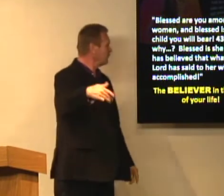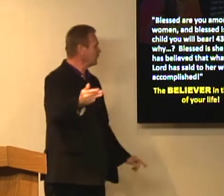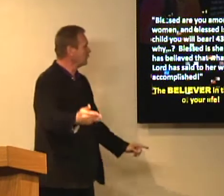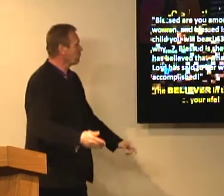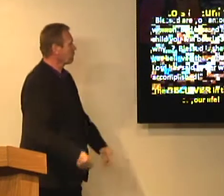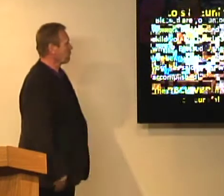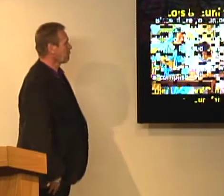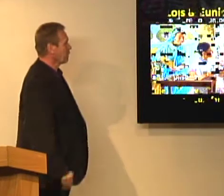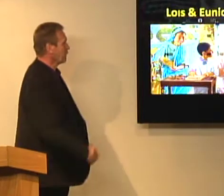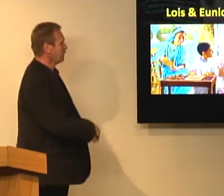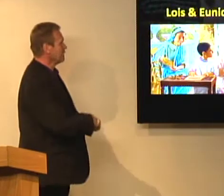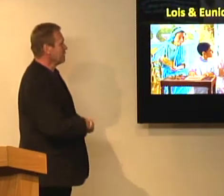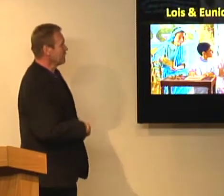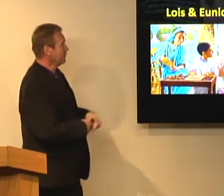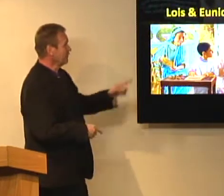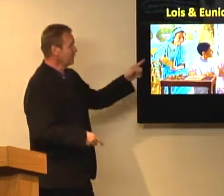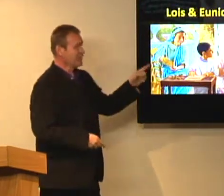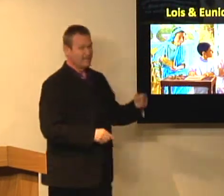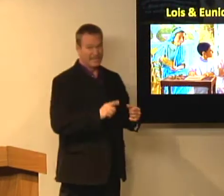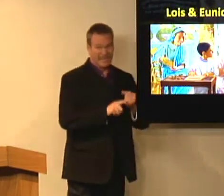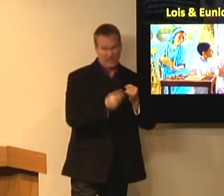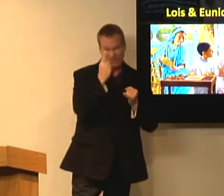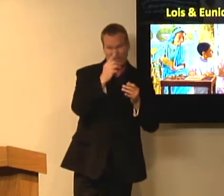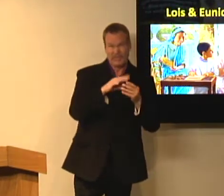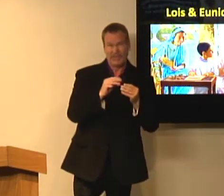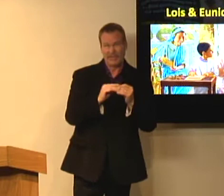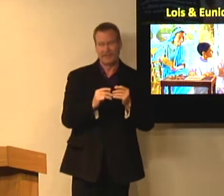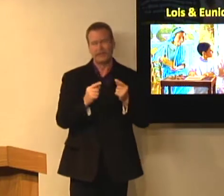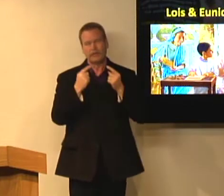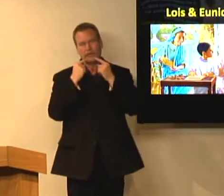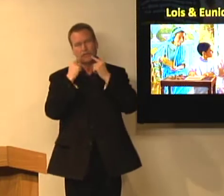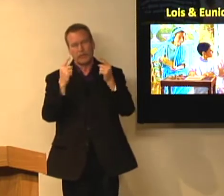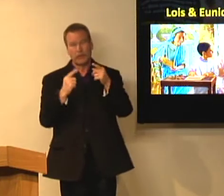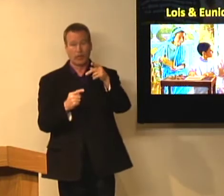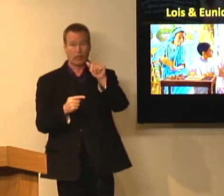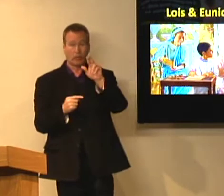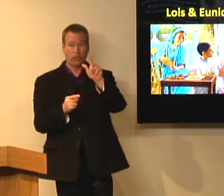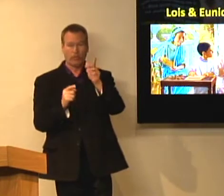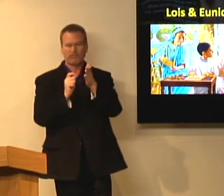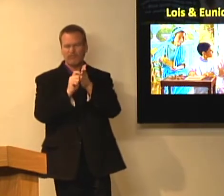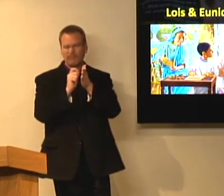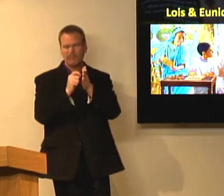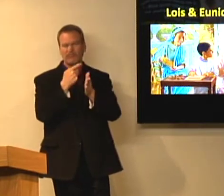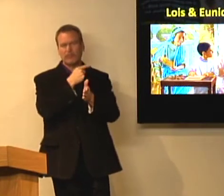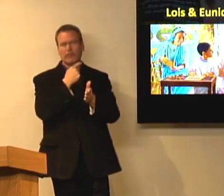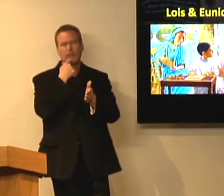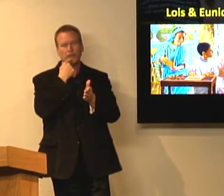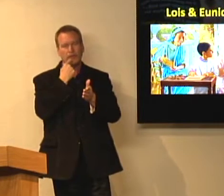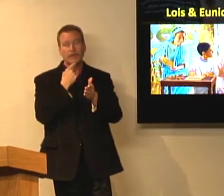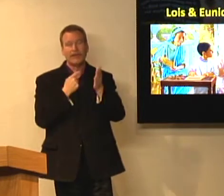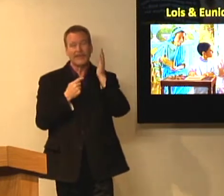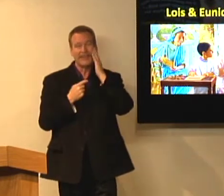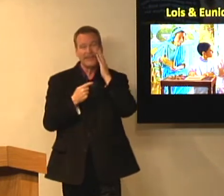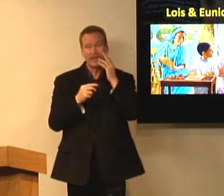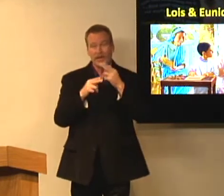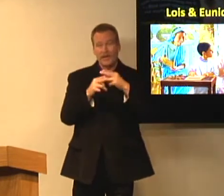she was a believer of the Lord. And then this last story that I want to tell you, these 2 women that Paul writes